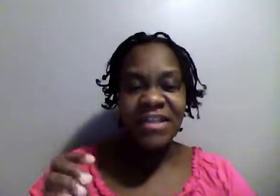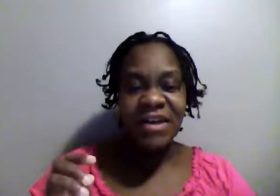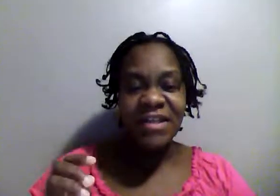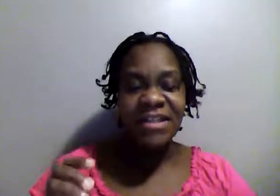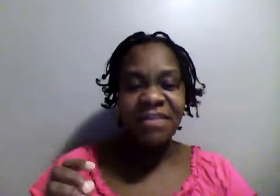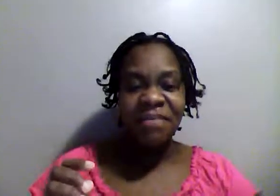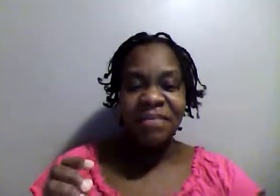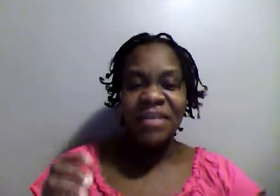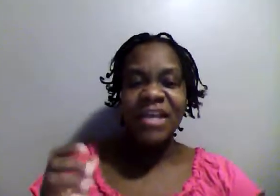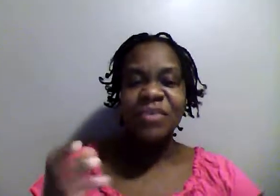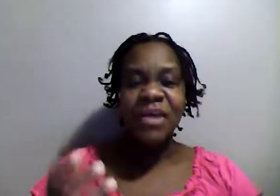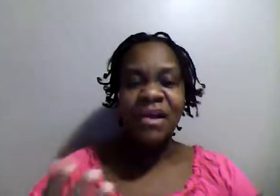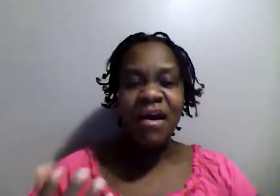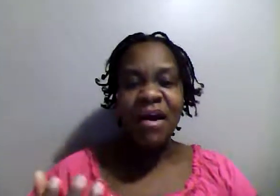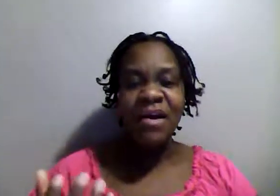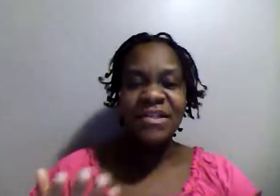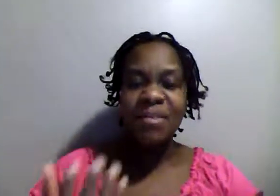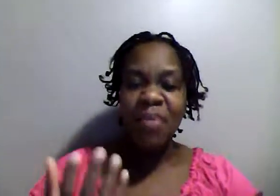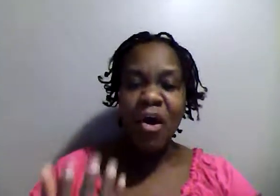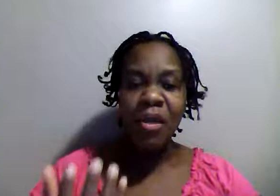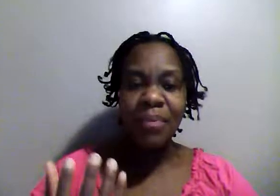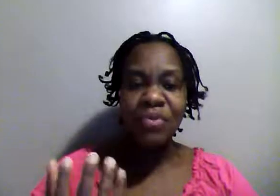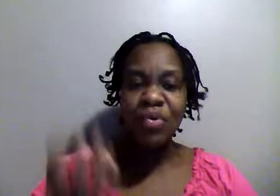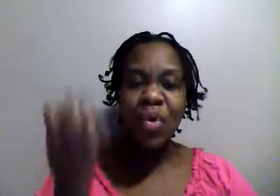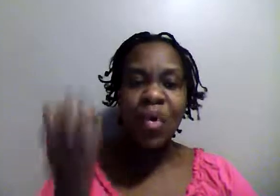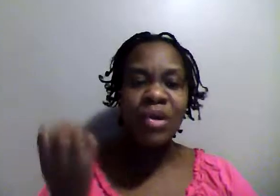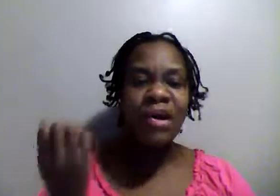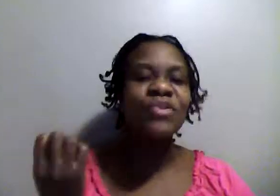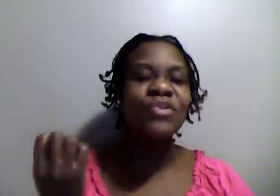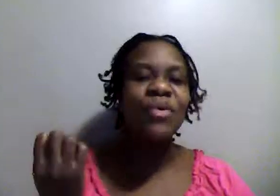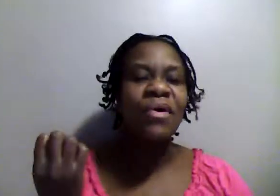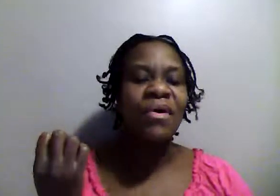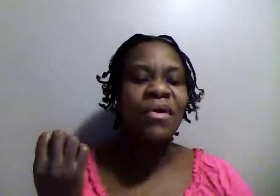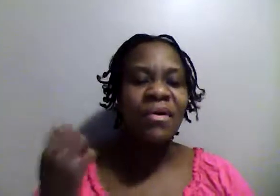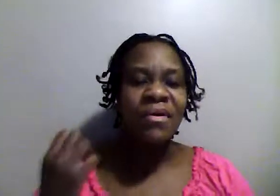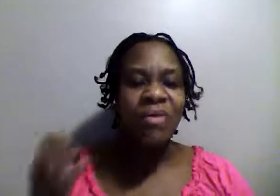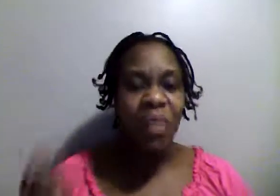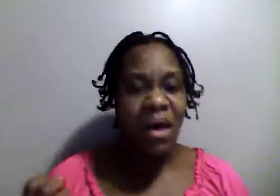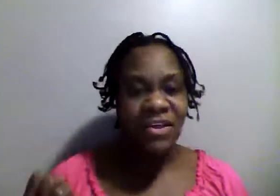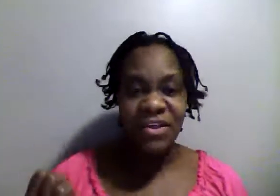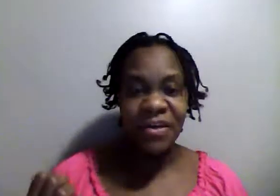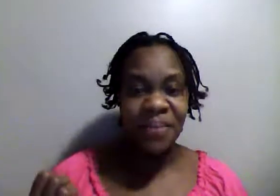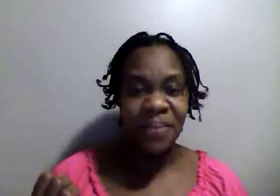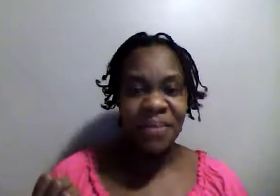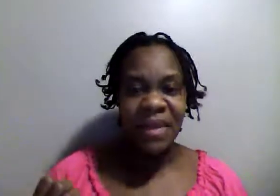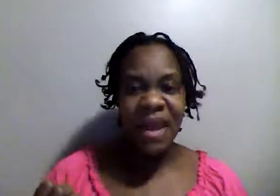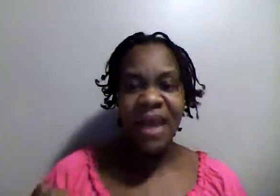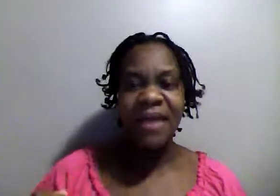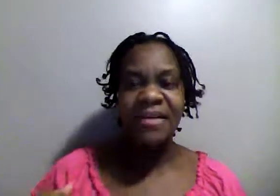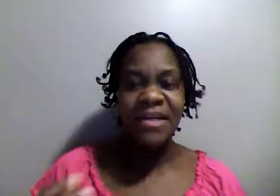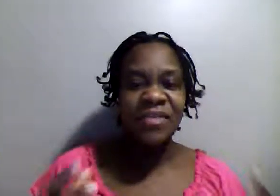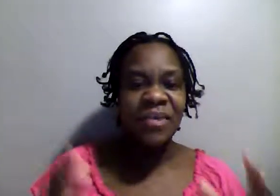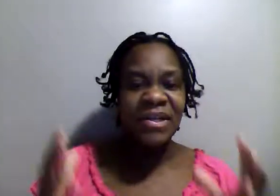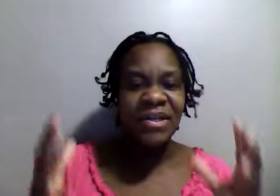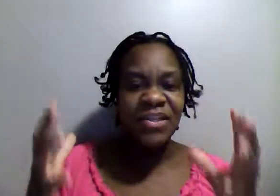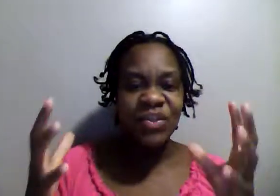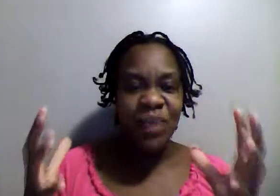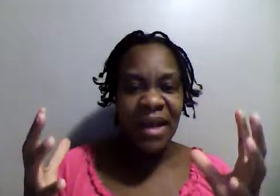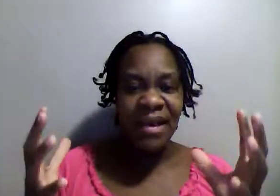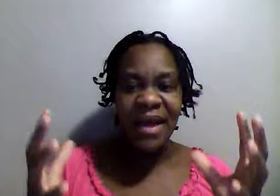does, it will cause the pulp to hold on to the water and it will swell. And as